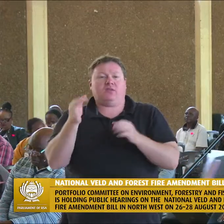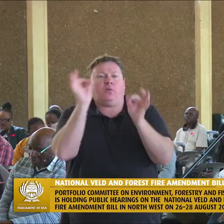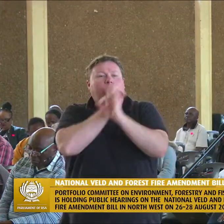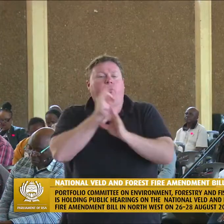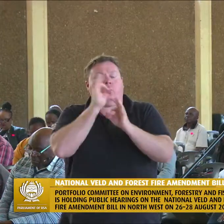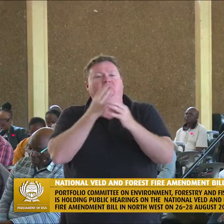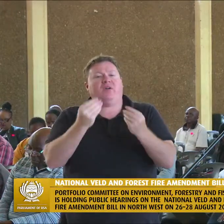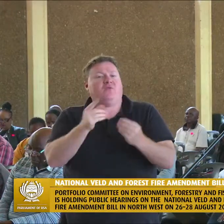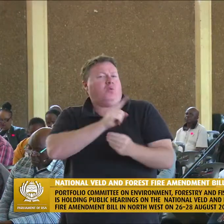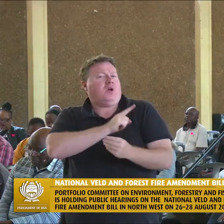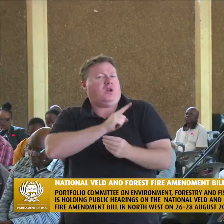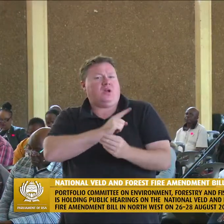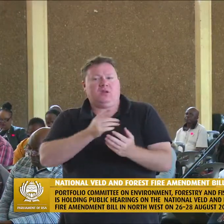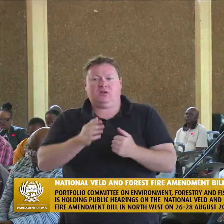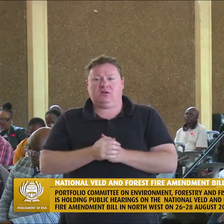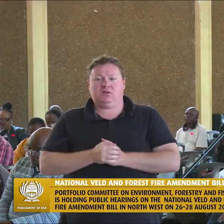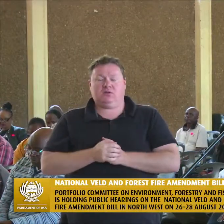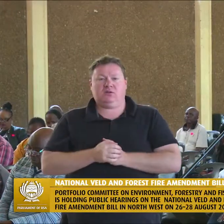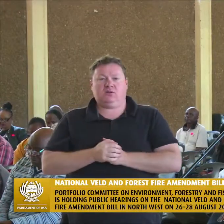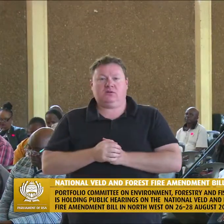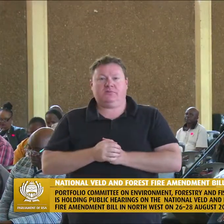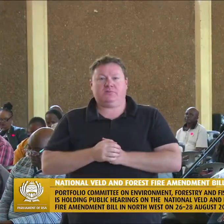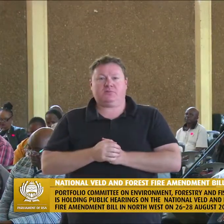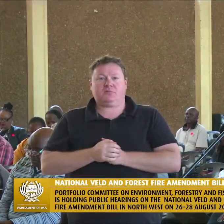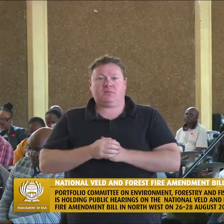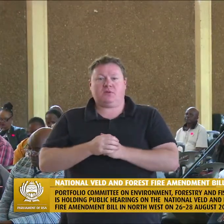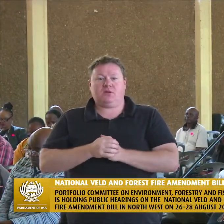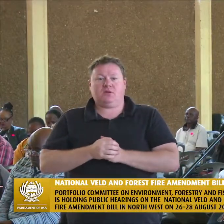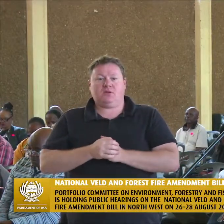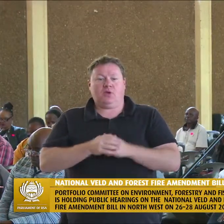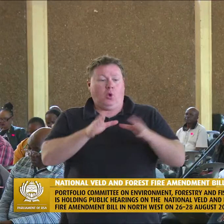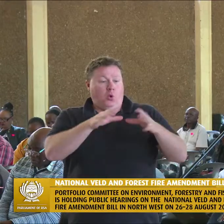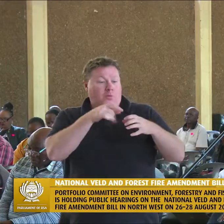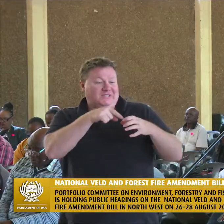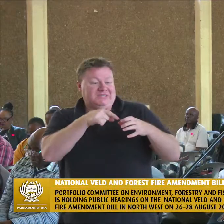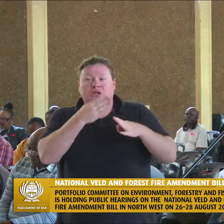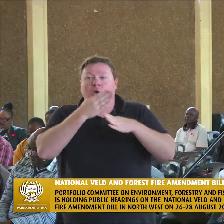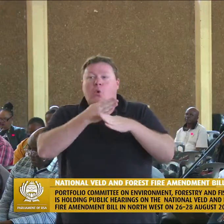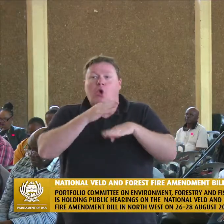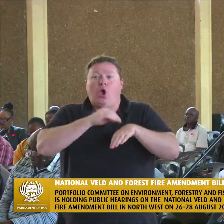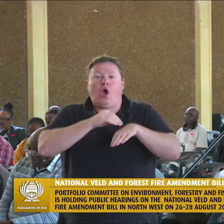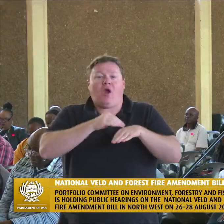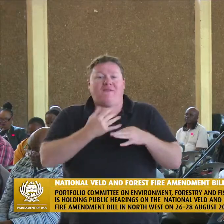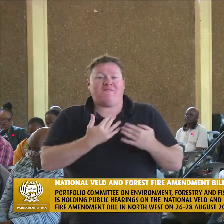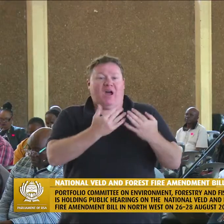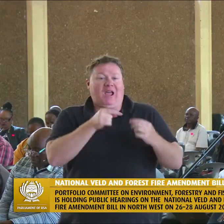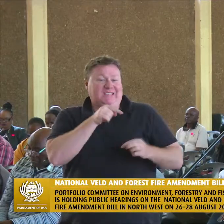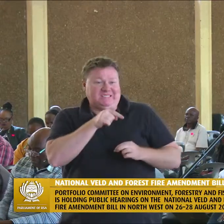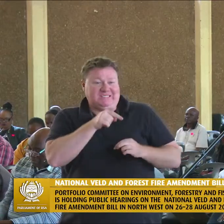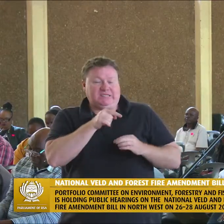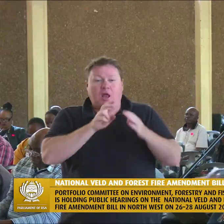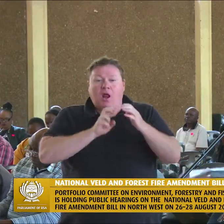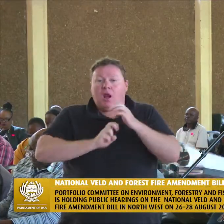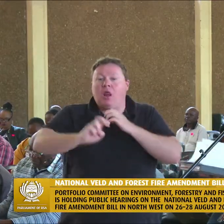why must working on fire go to other countries but they can't get other countries to come and assist us